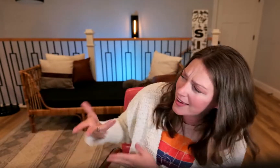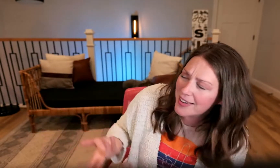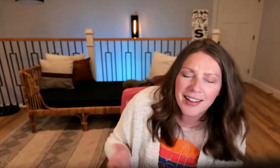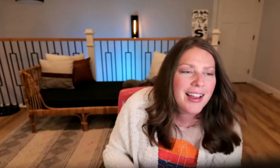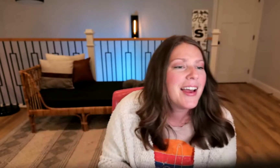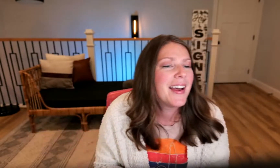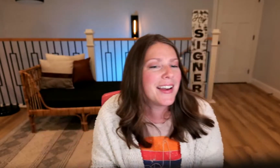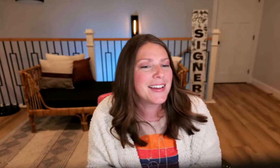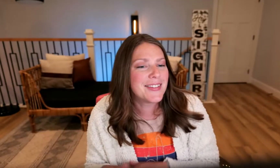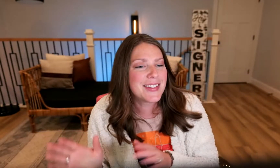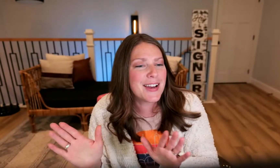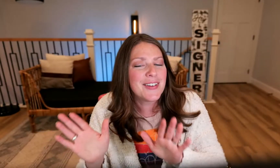hey. So